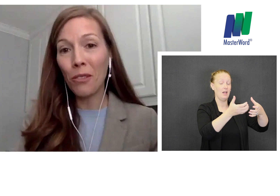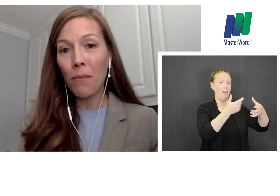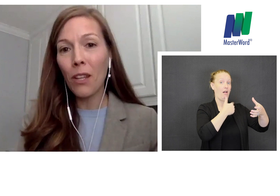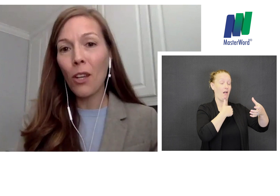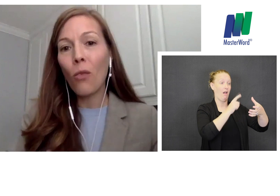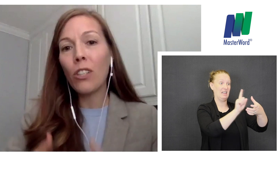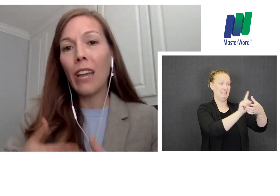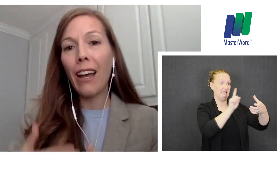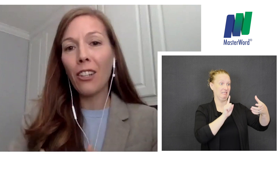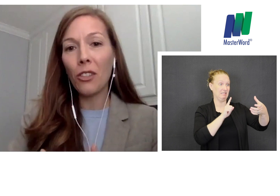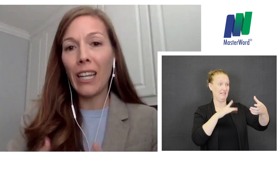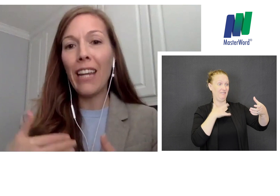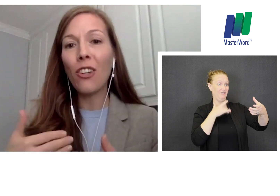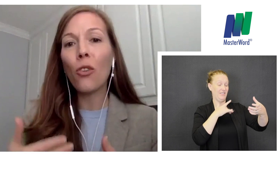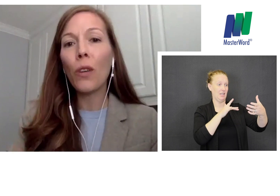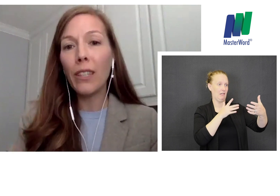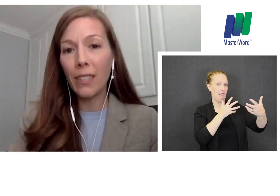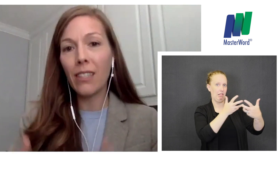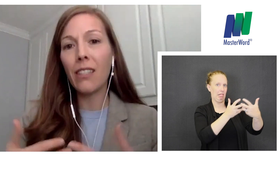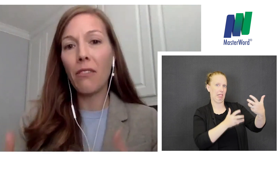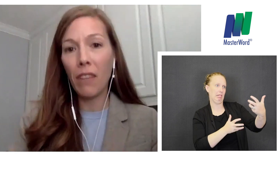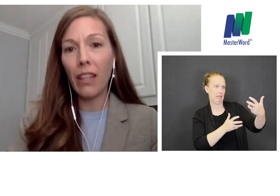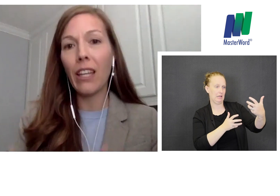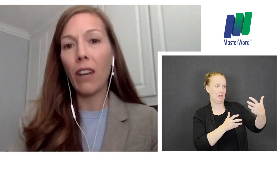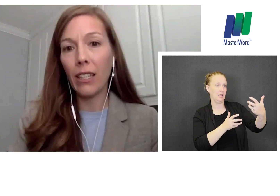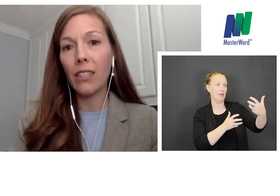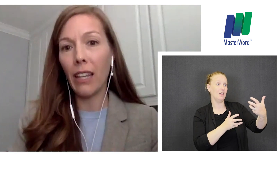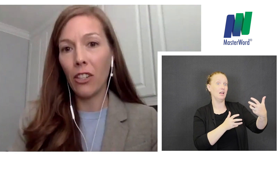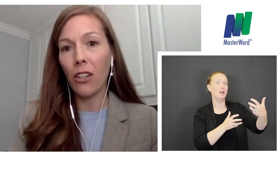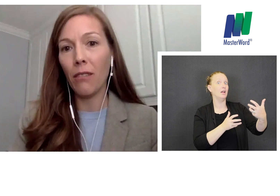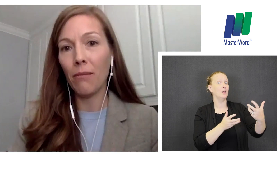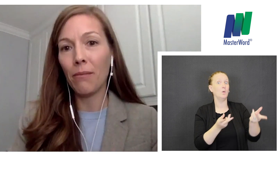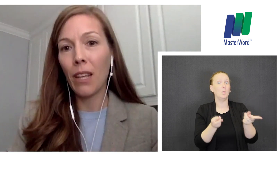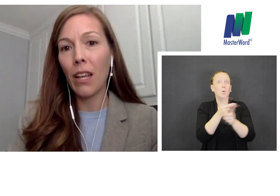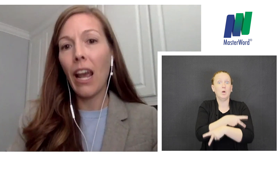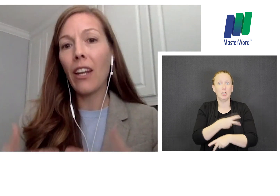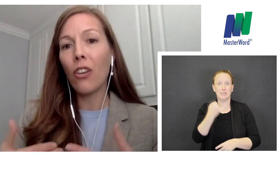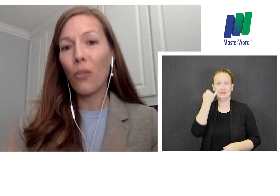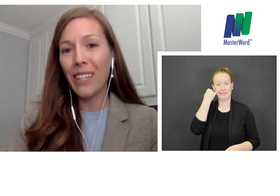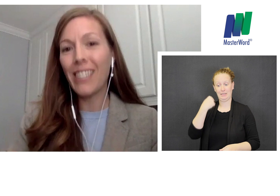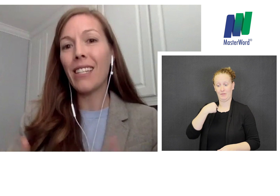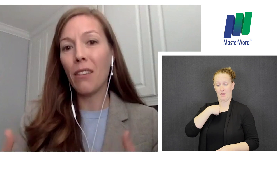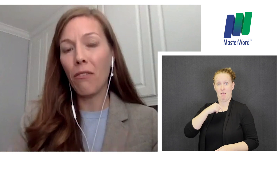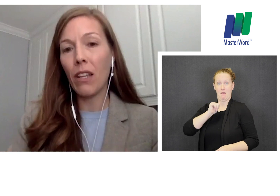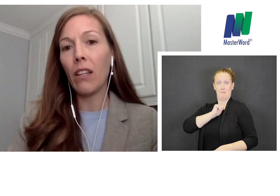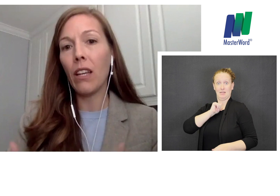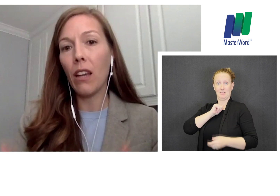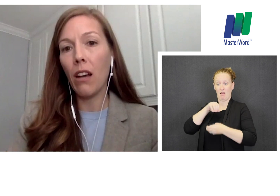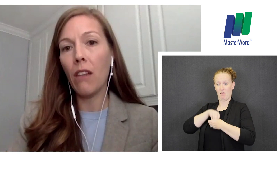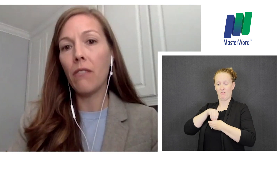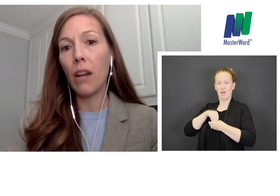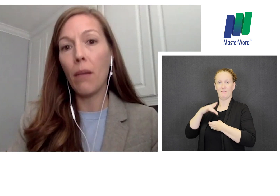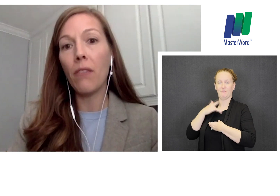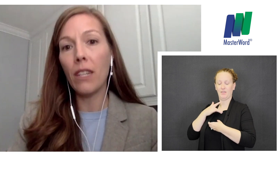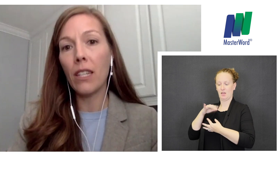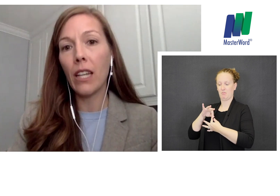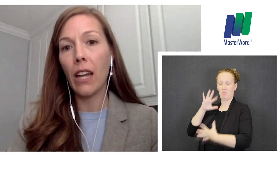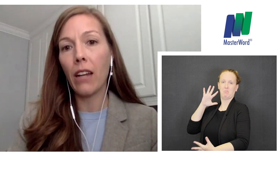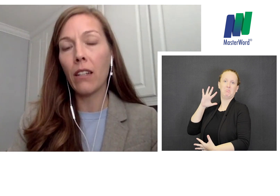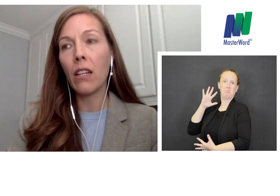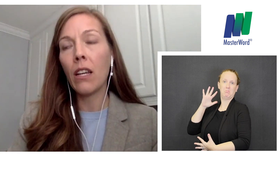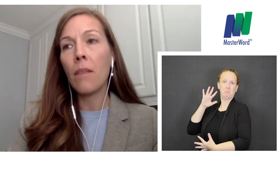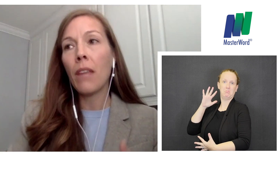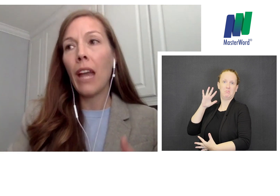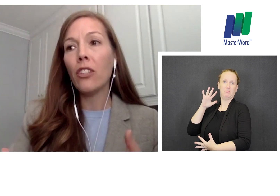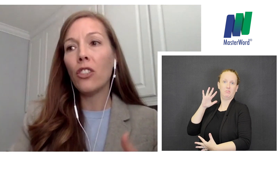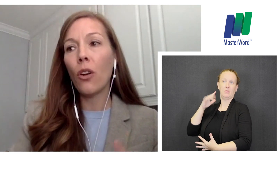yourself, which actually increases the feeling of isolation and increases the feeling of